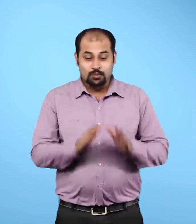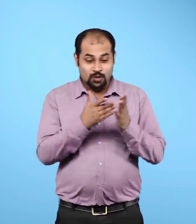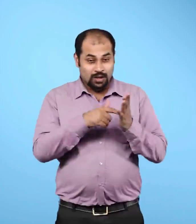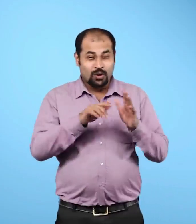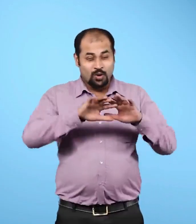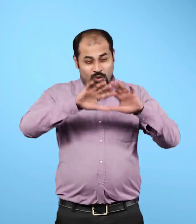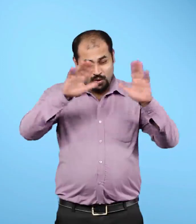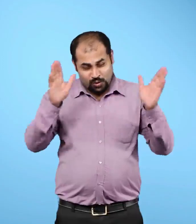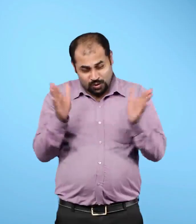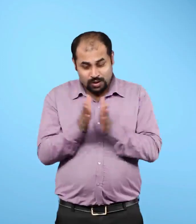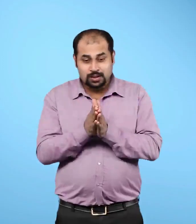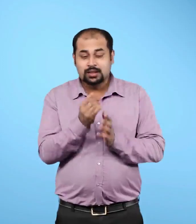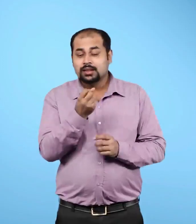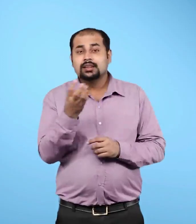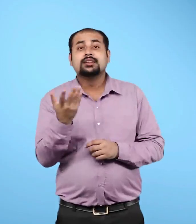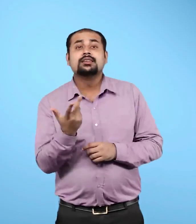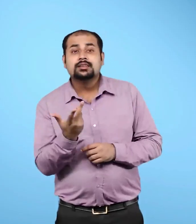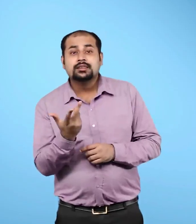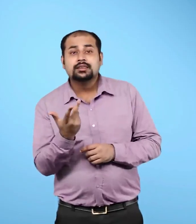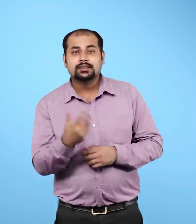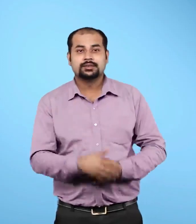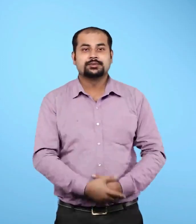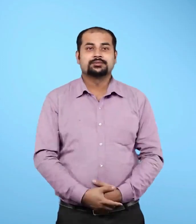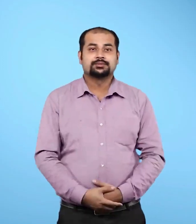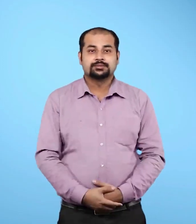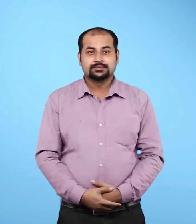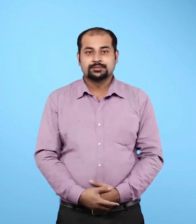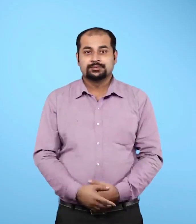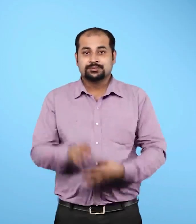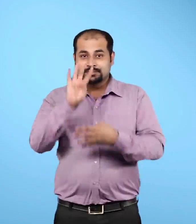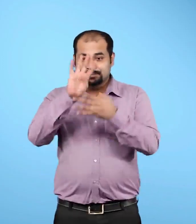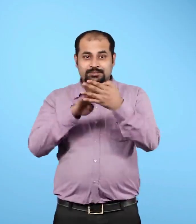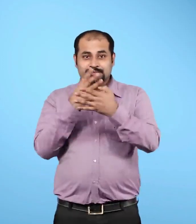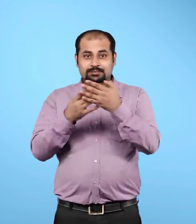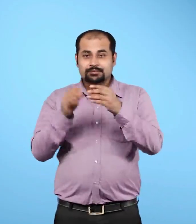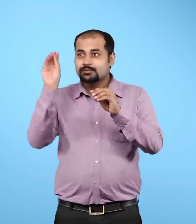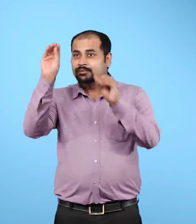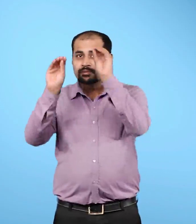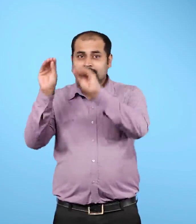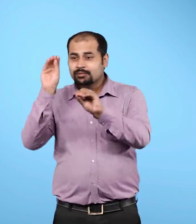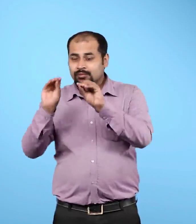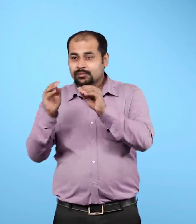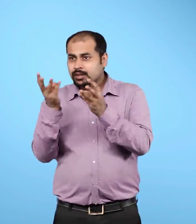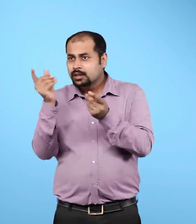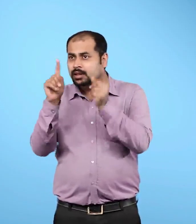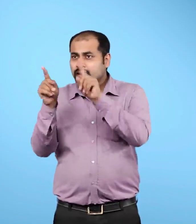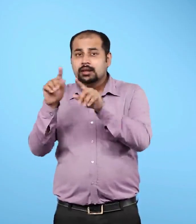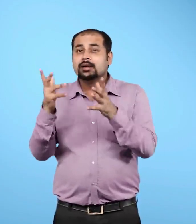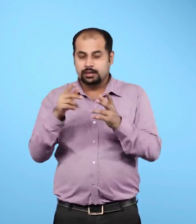How many storybooks are there in all? Table for this question.